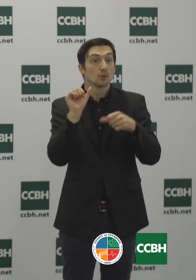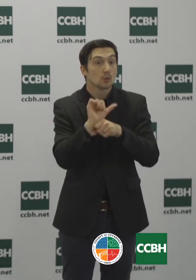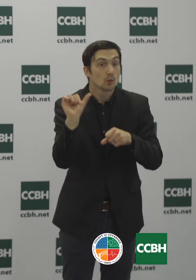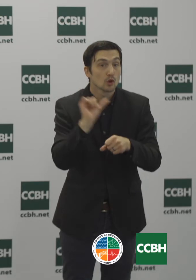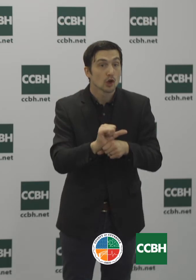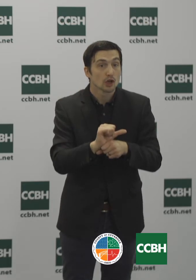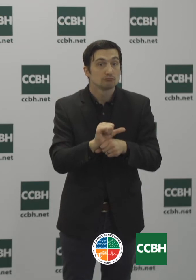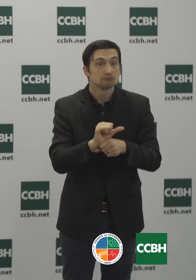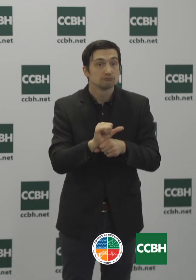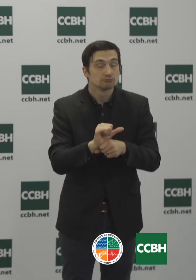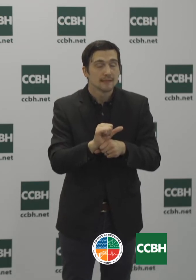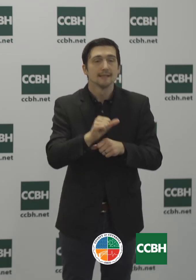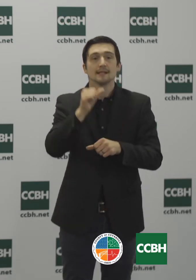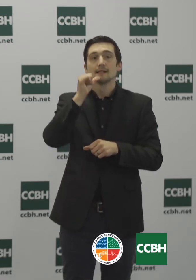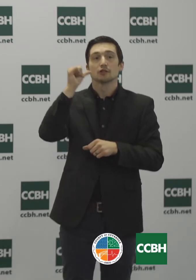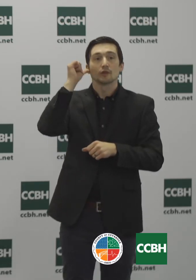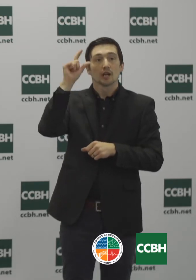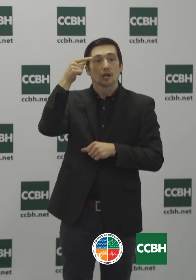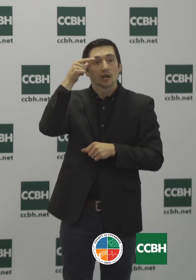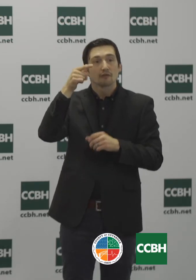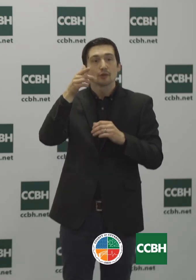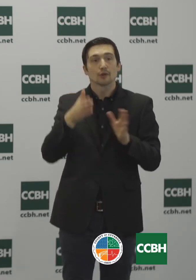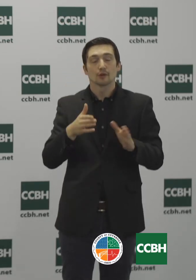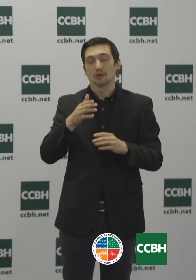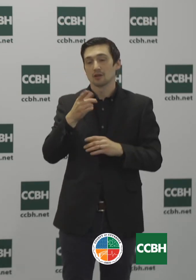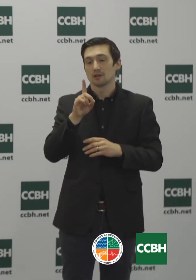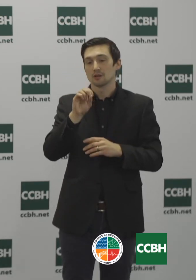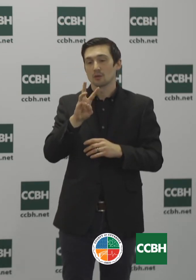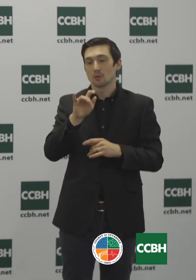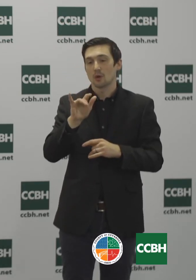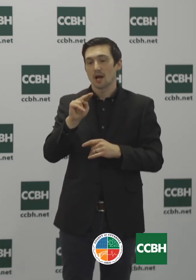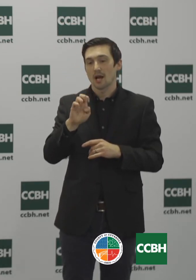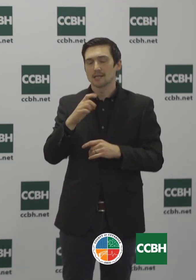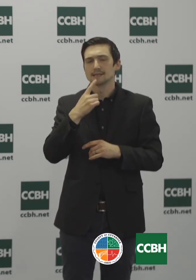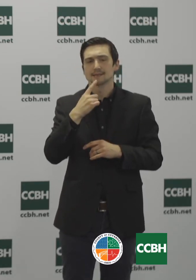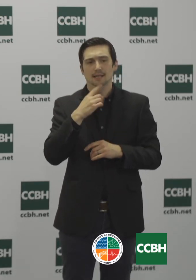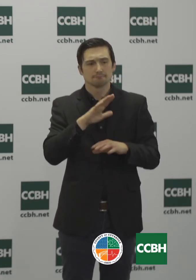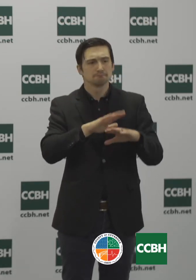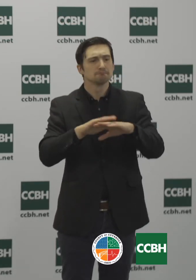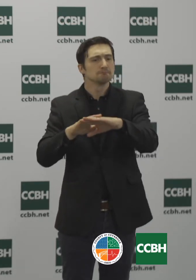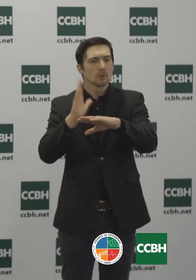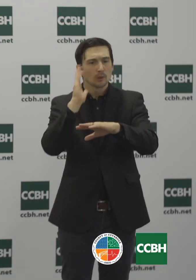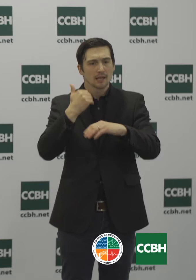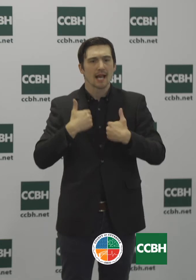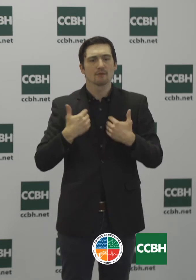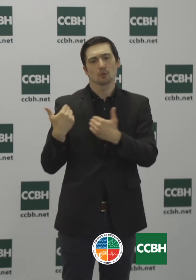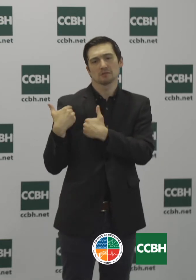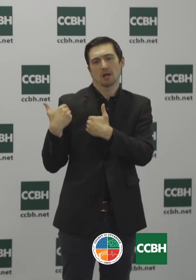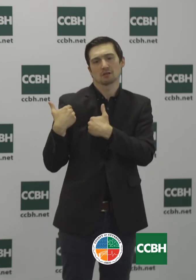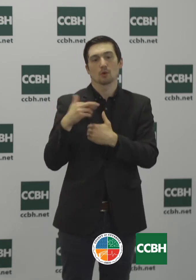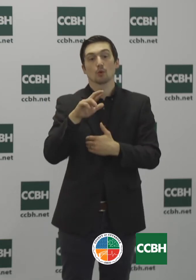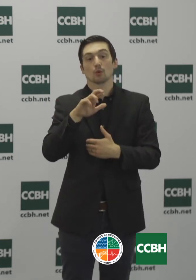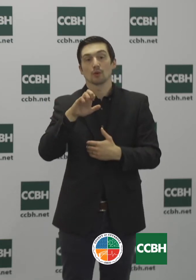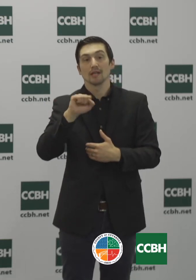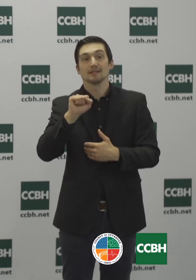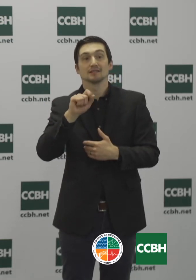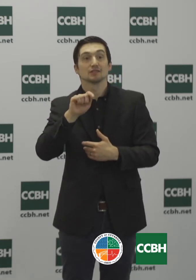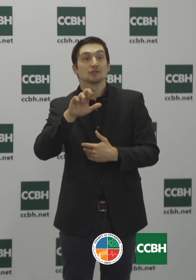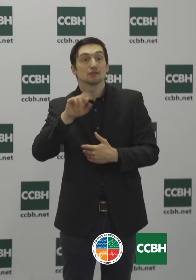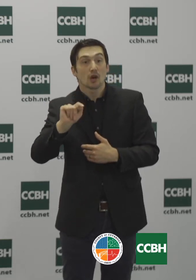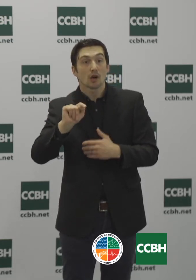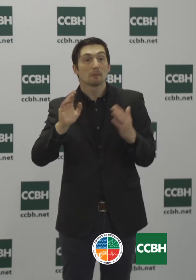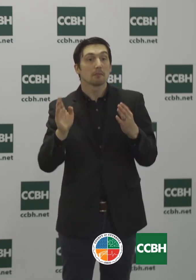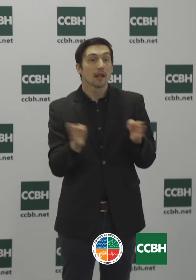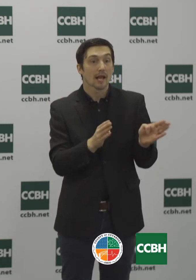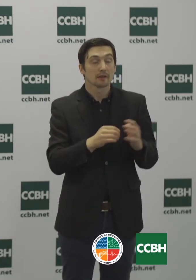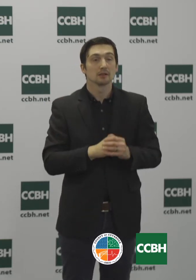know yesterday at his press conference, Governor DeWine revealed more details about the Responsible Restart Ohio plan. Under